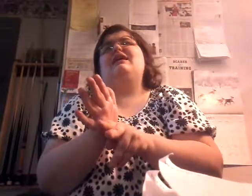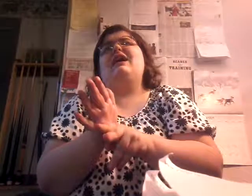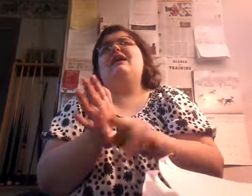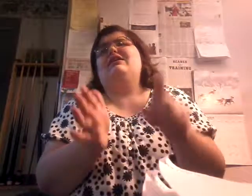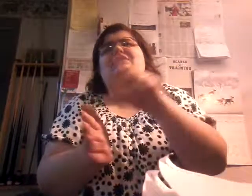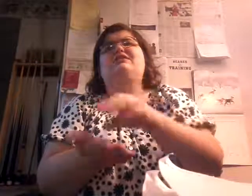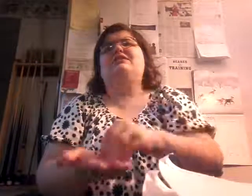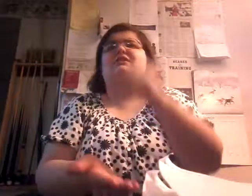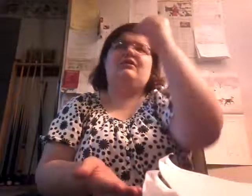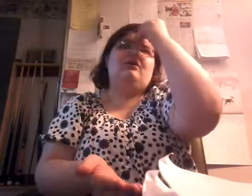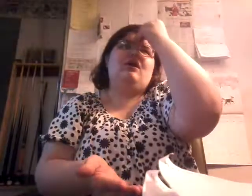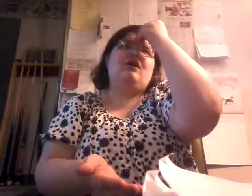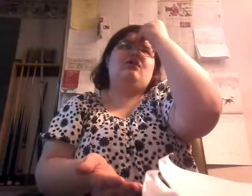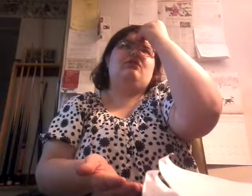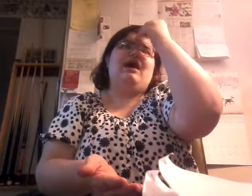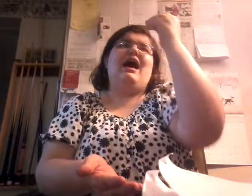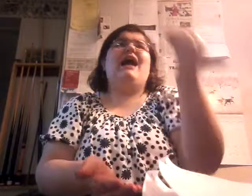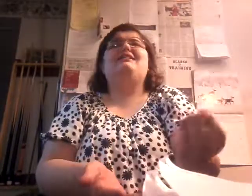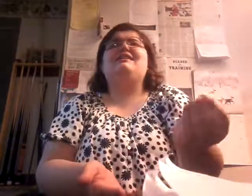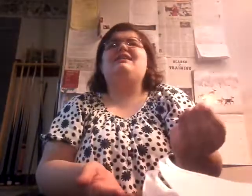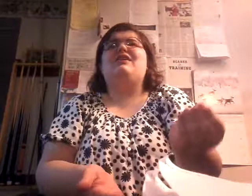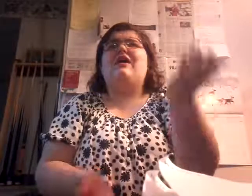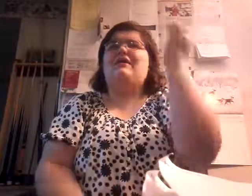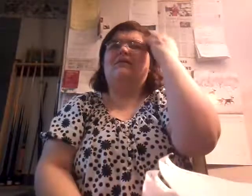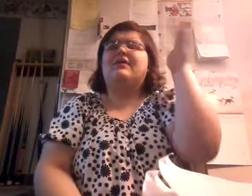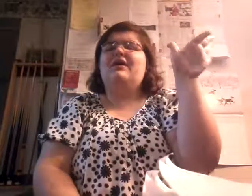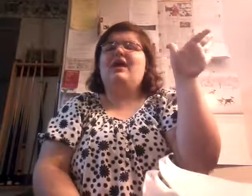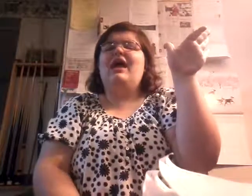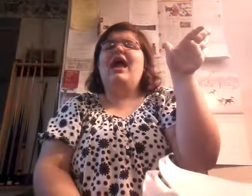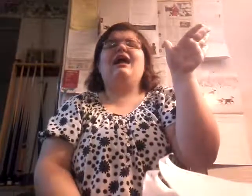I learned that I didn't know